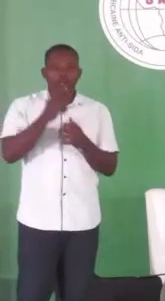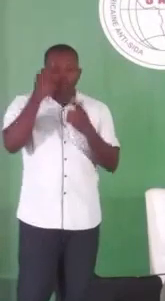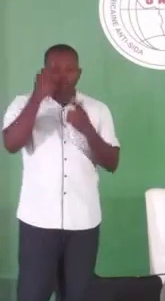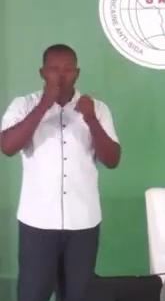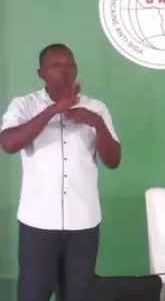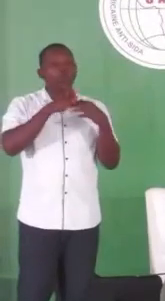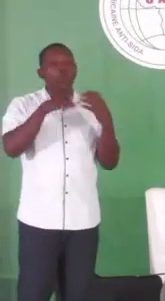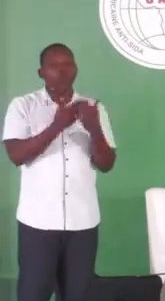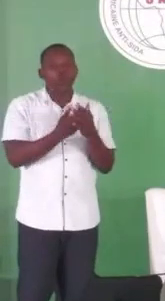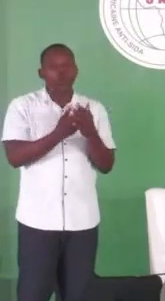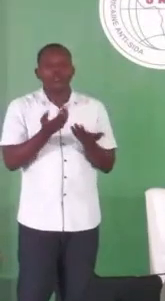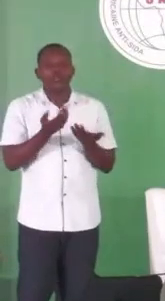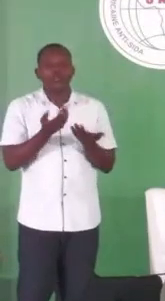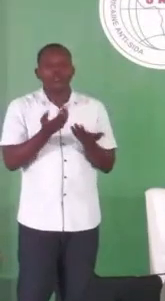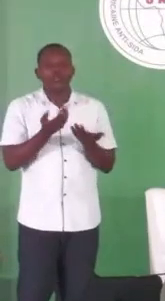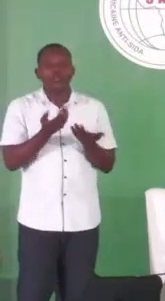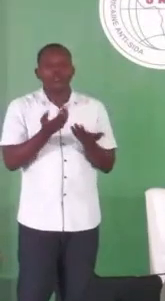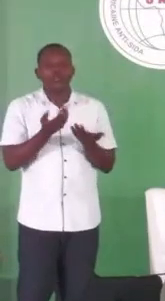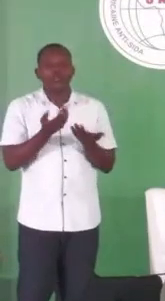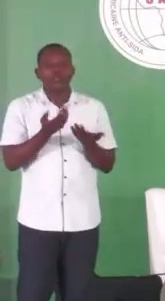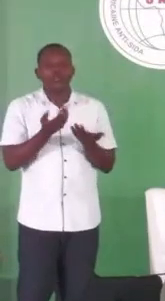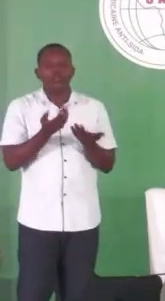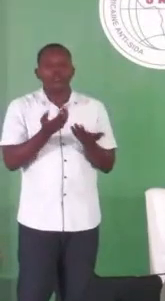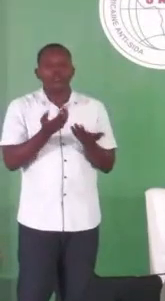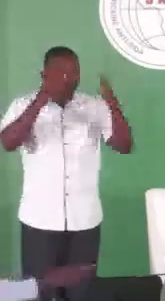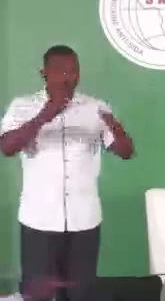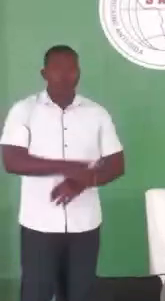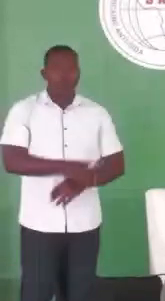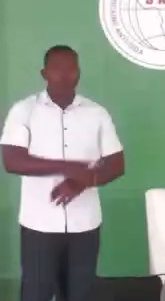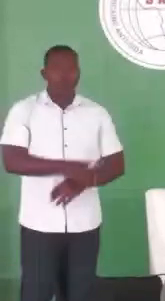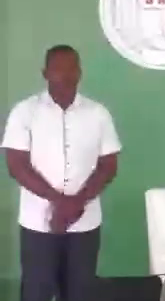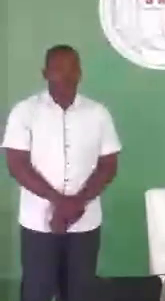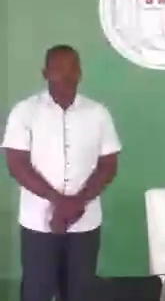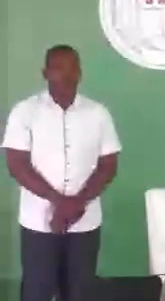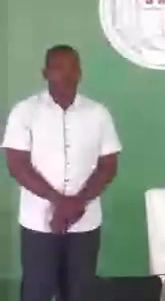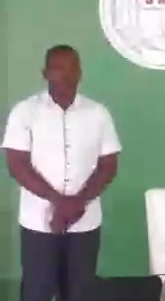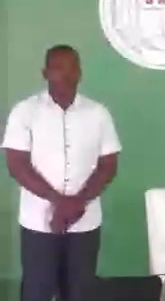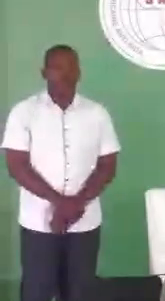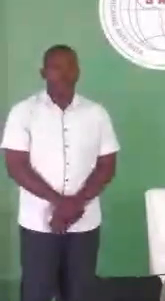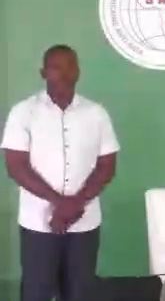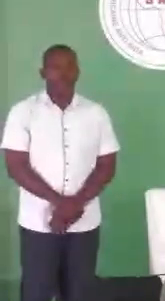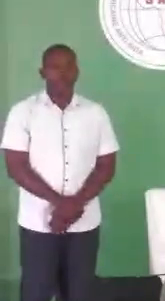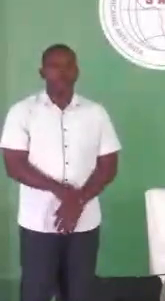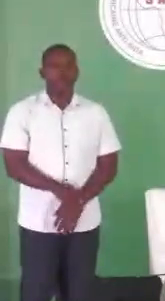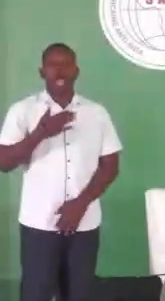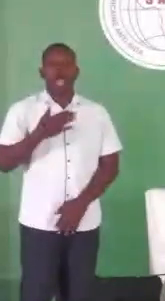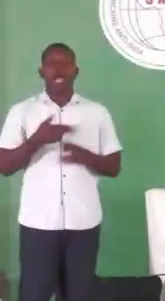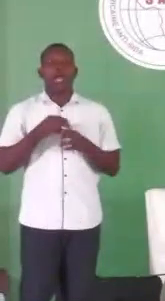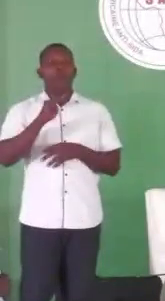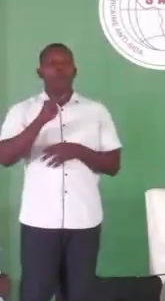on. And the thing I want to bring to your attention is what she said. Pardon me? Oh, my name is Mike Ranger, University of Zimbabwe.